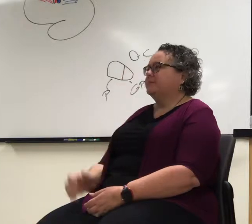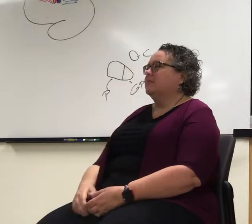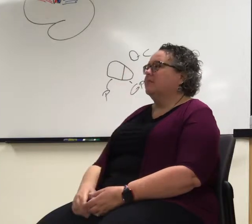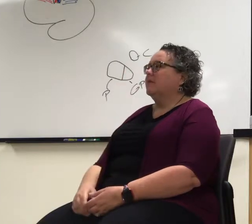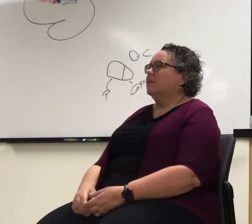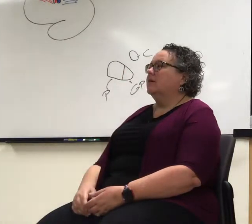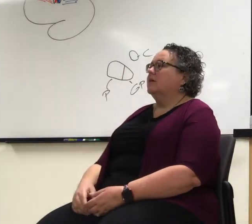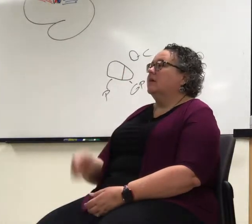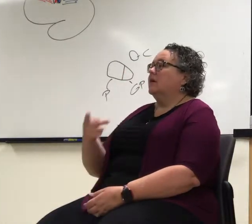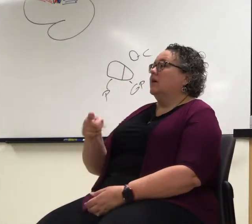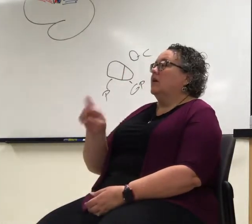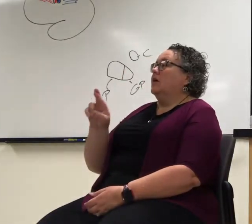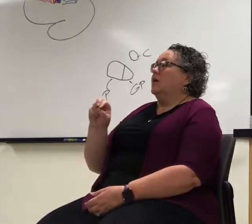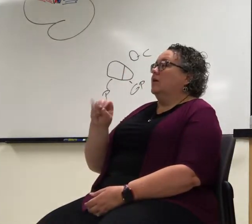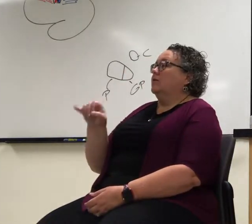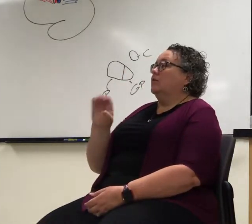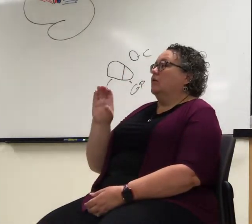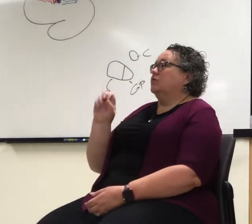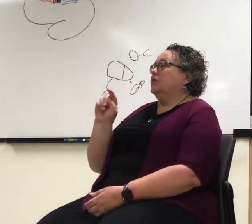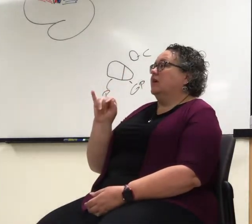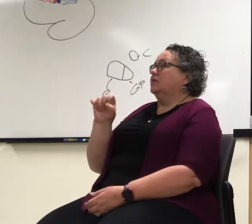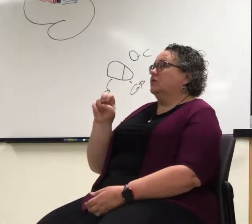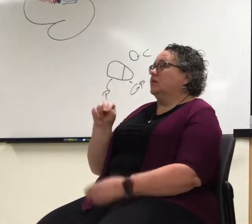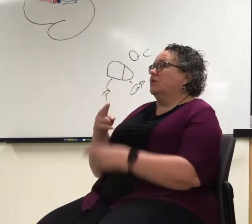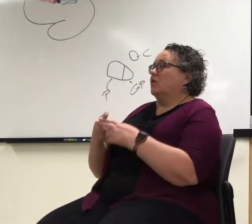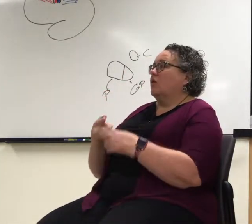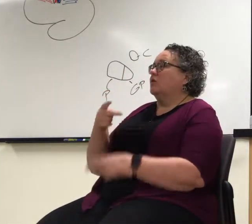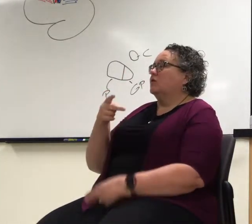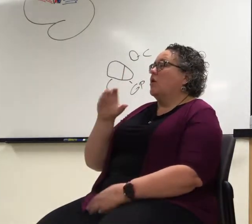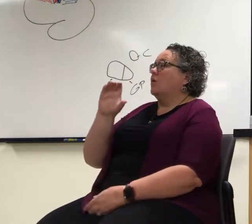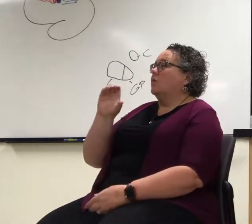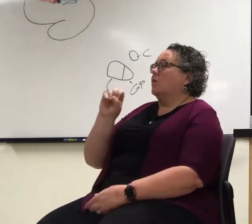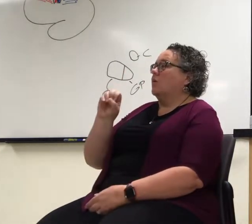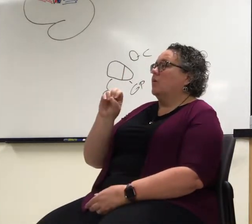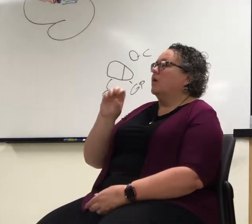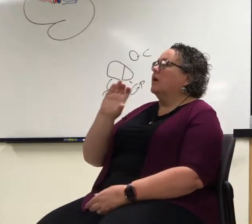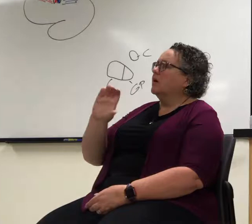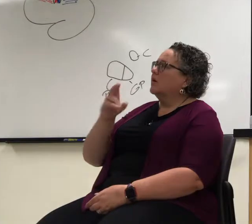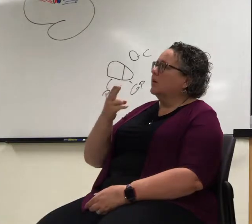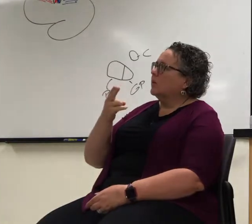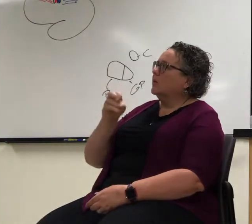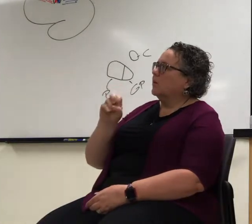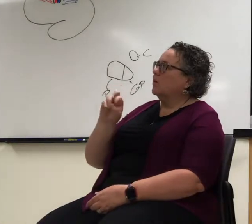The projections are called corticostriate fibers.